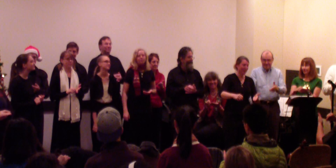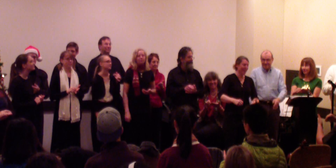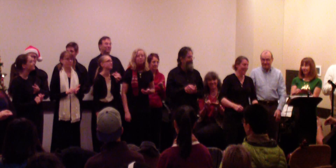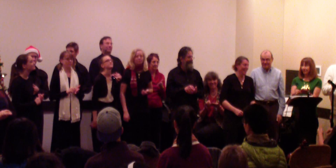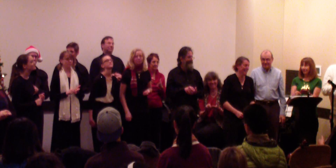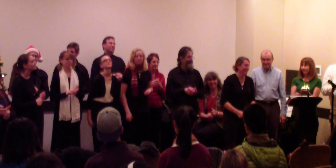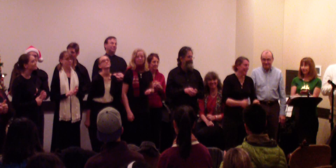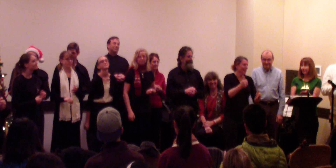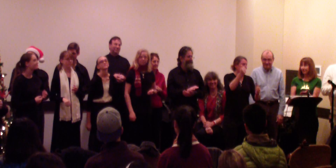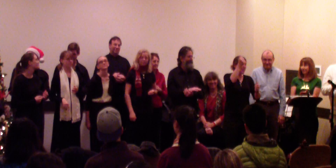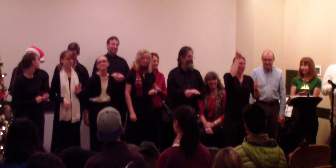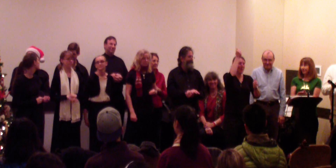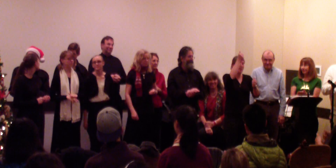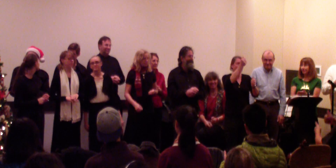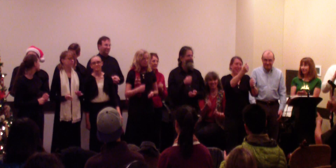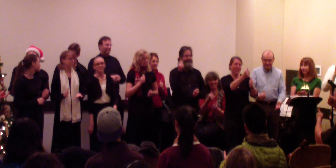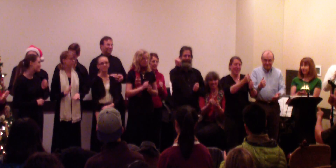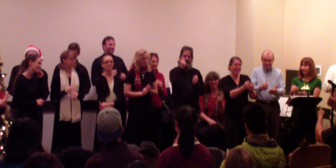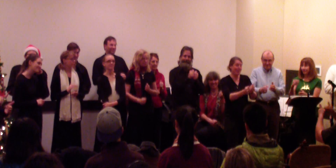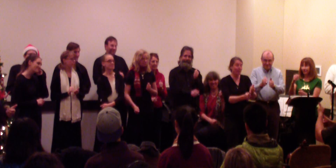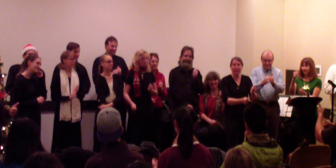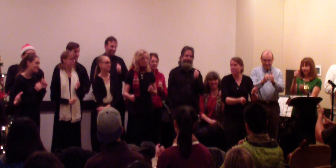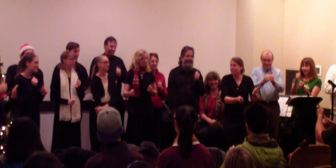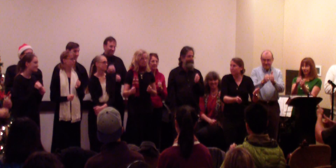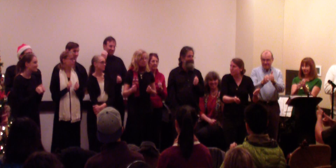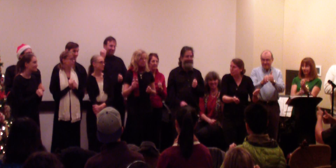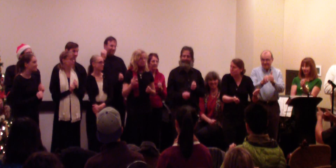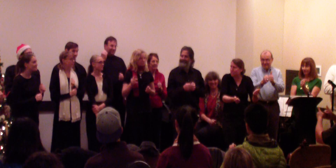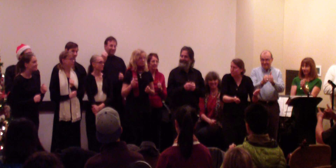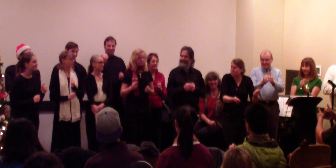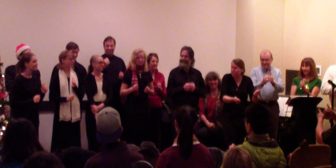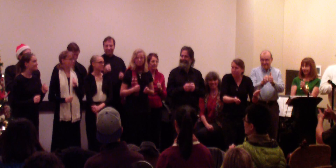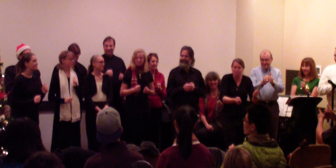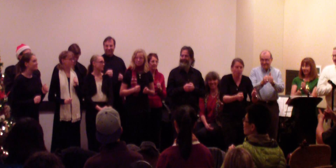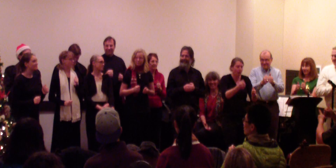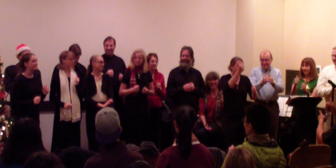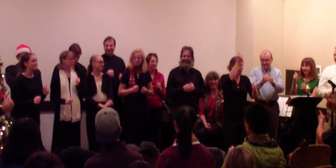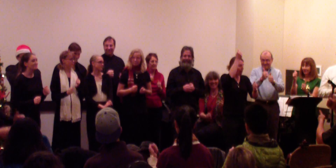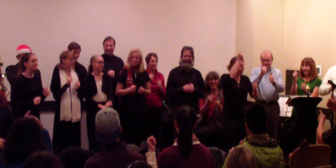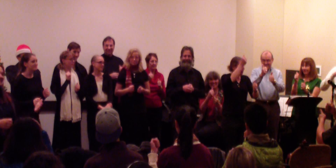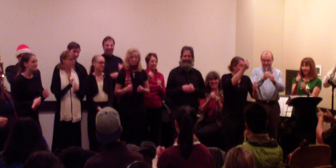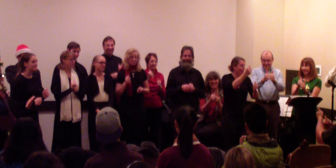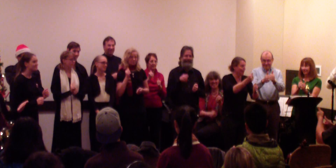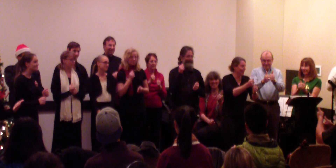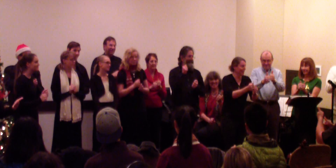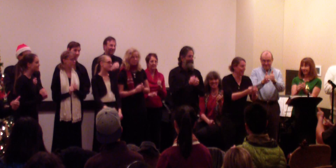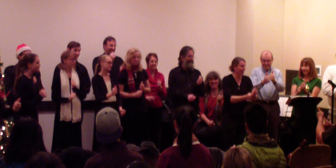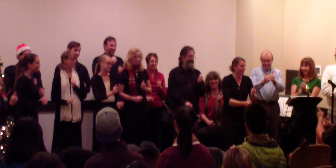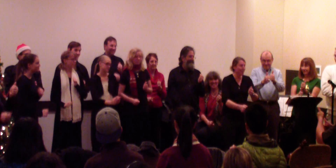Okay? So, it's the only time I put stamps on anymore. With